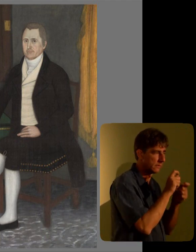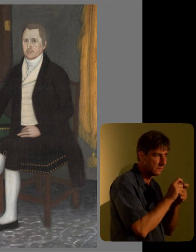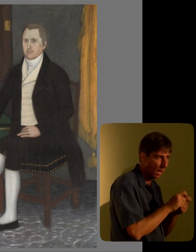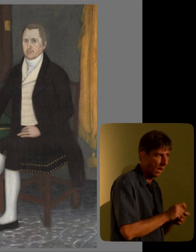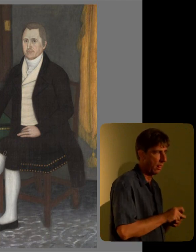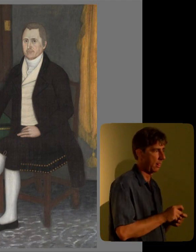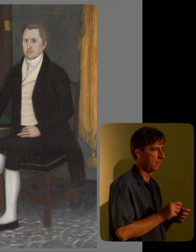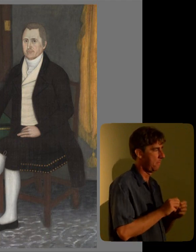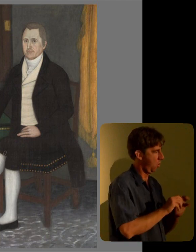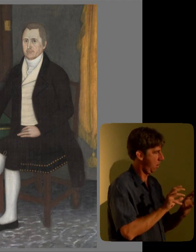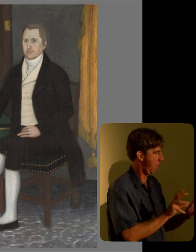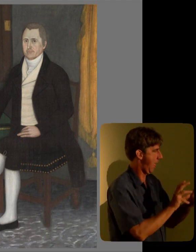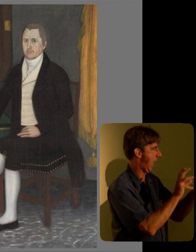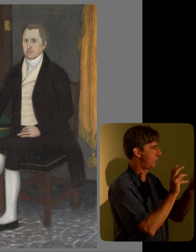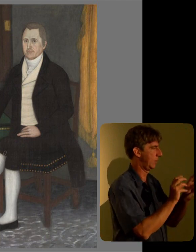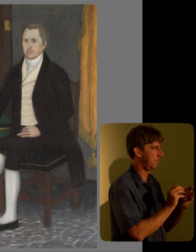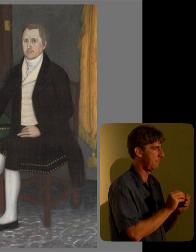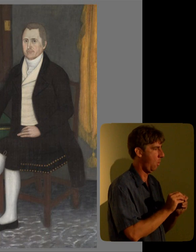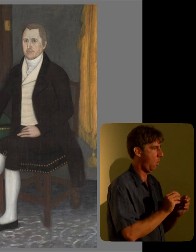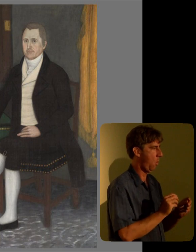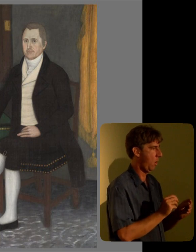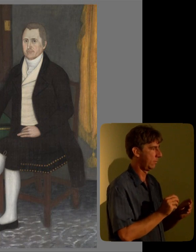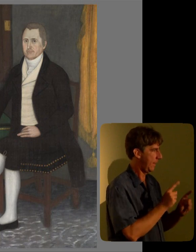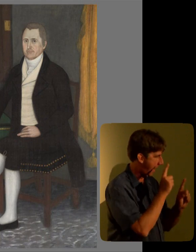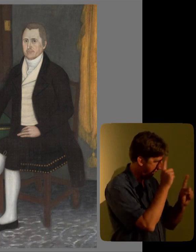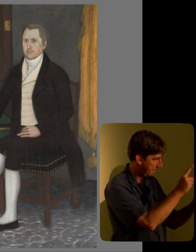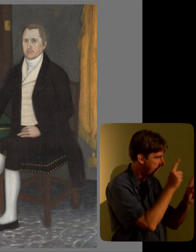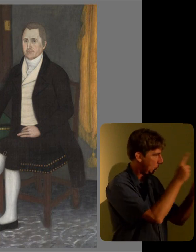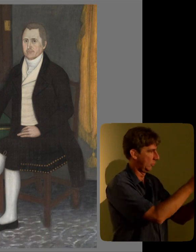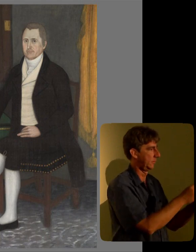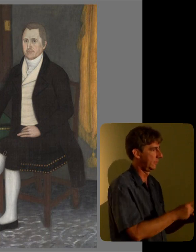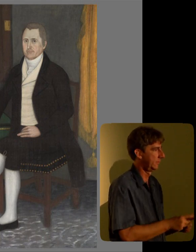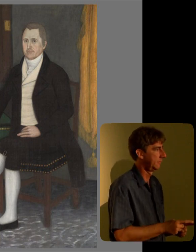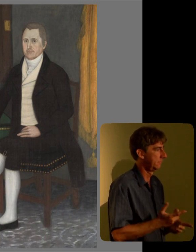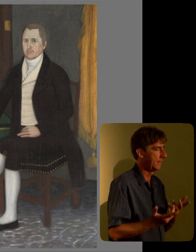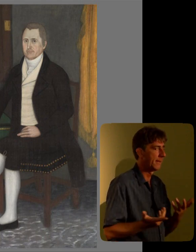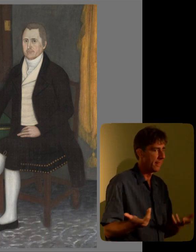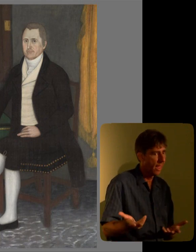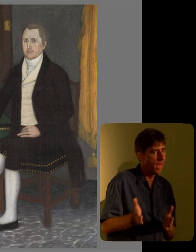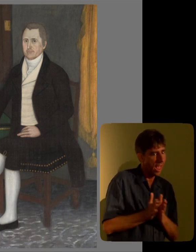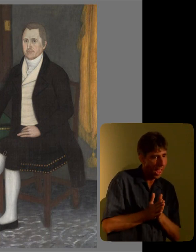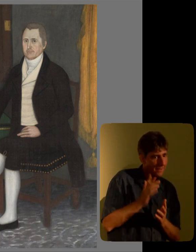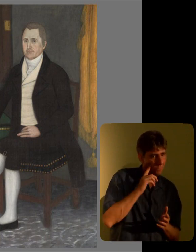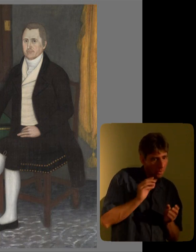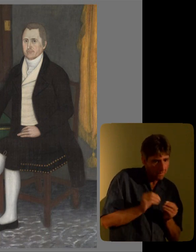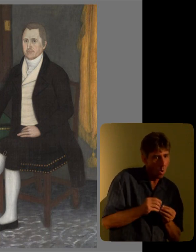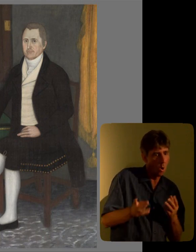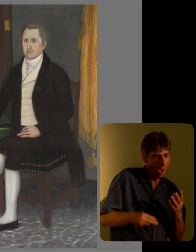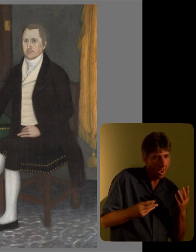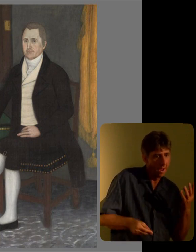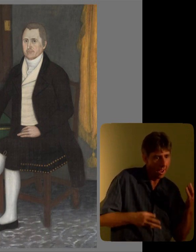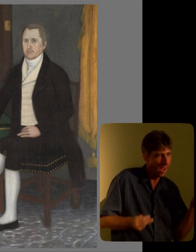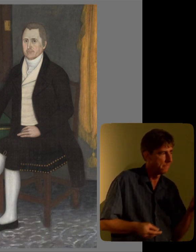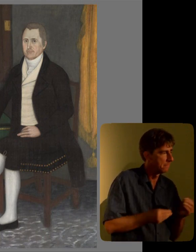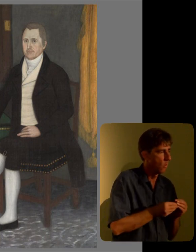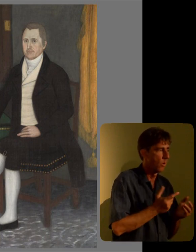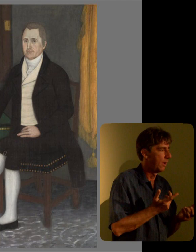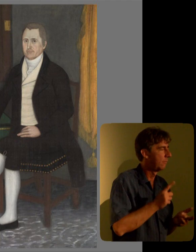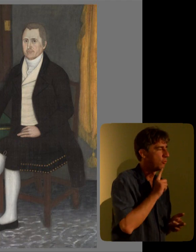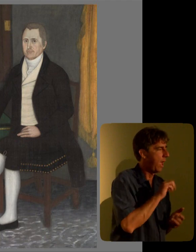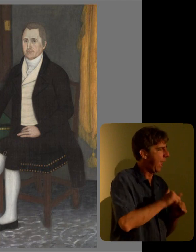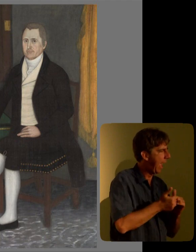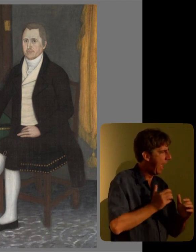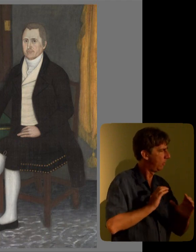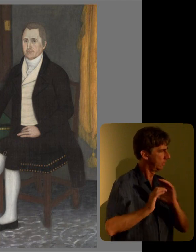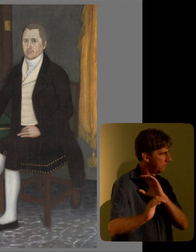more ambitious, and perhaps, again, the result of the sitter's wishes. And one, again, can only imagine how those were expressed.